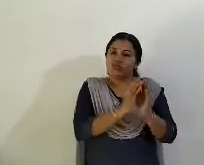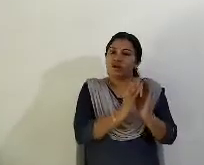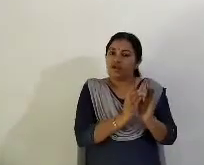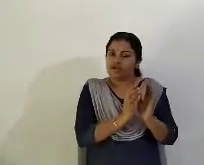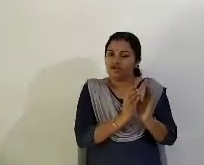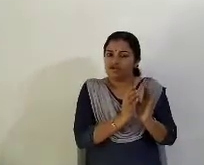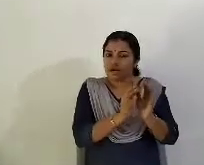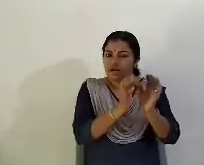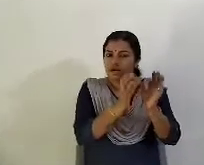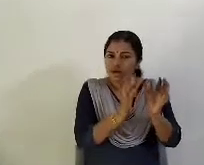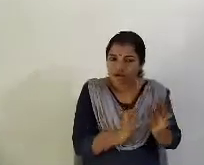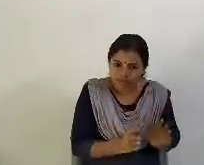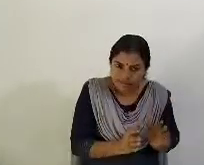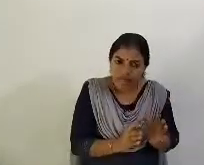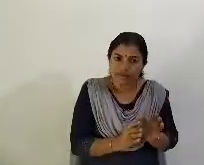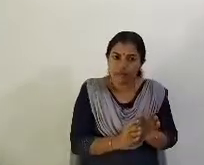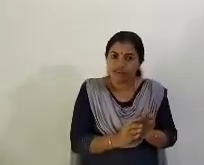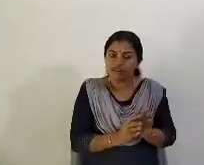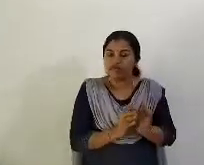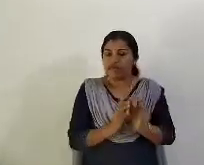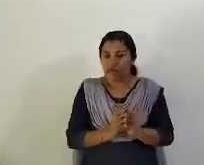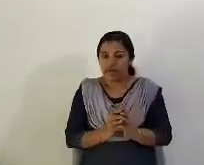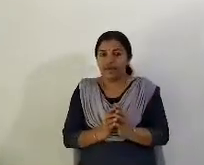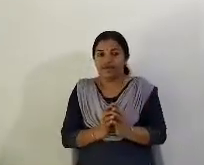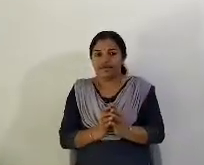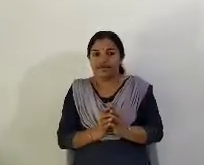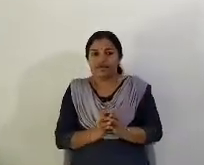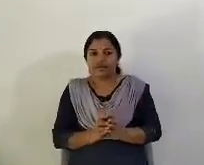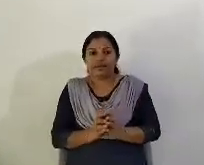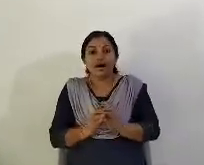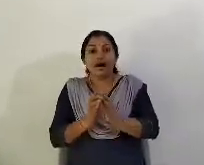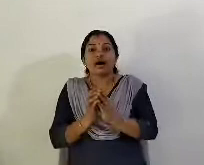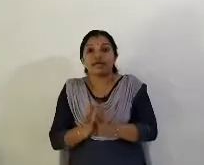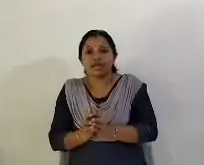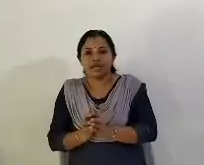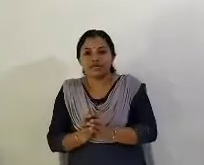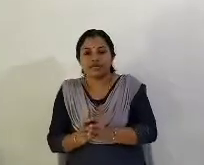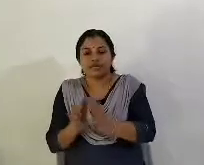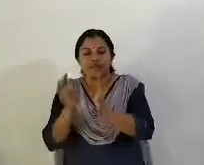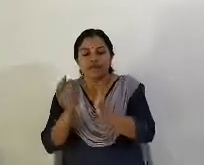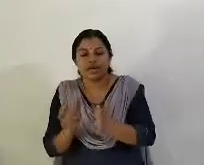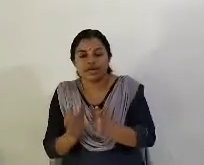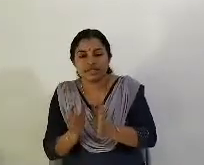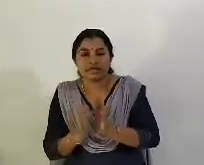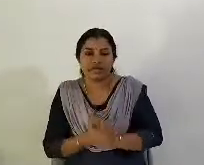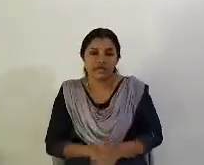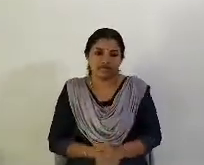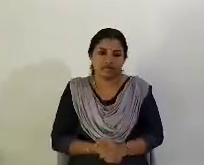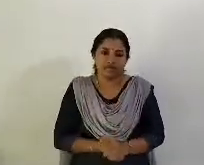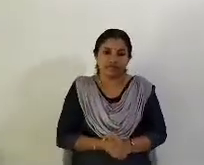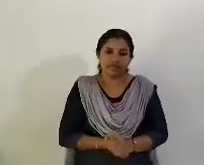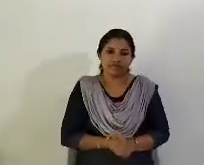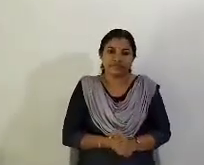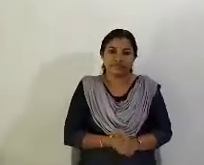One is raster images and the other one is vector images.